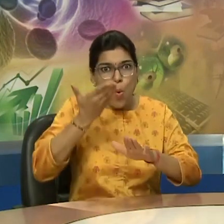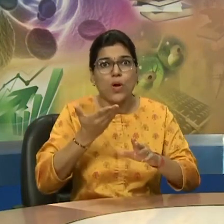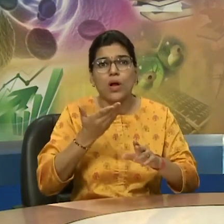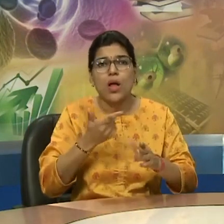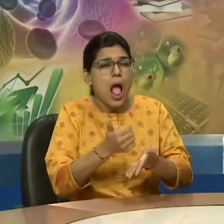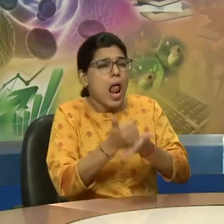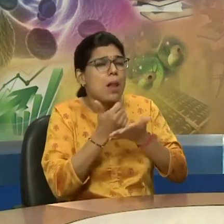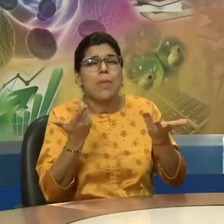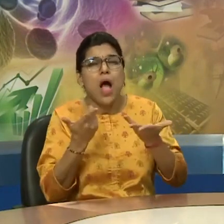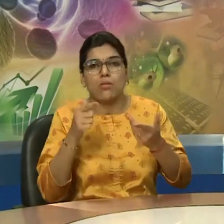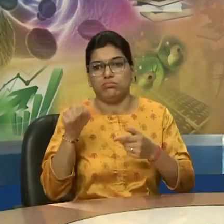ulcer.